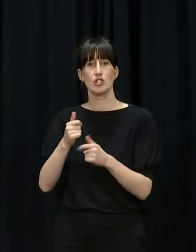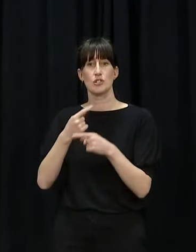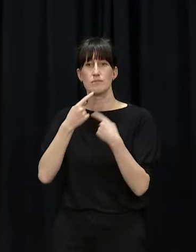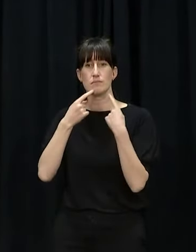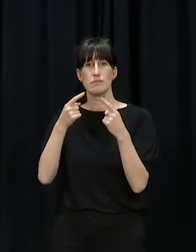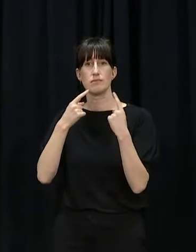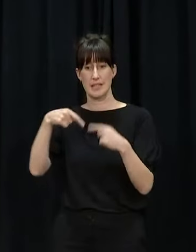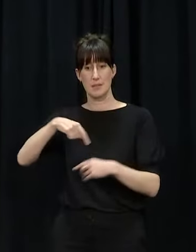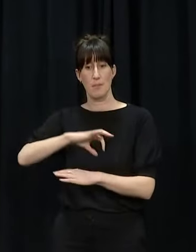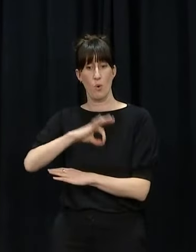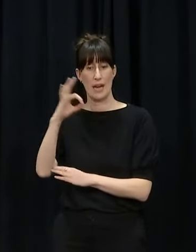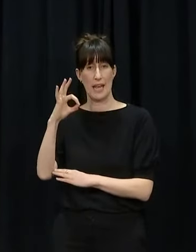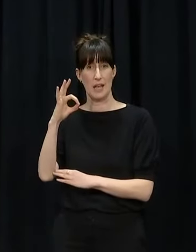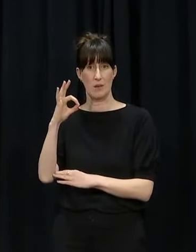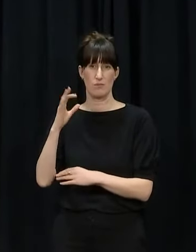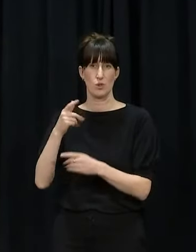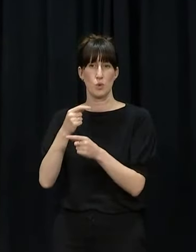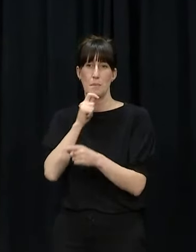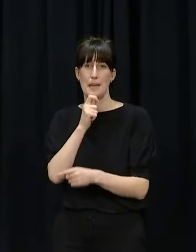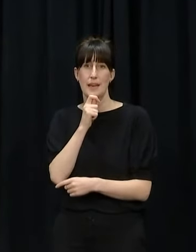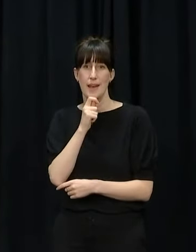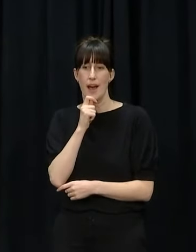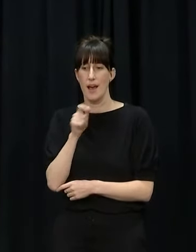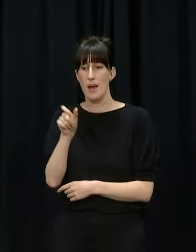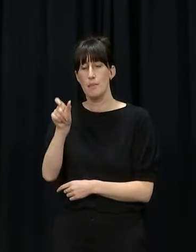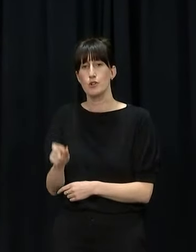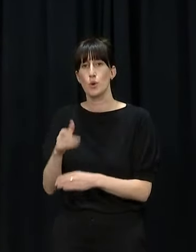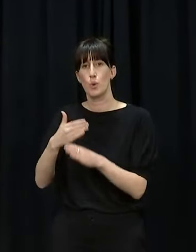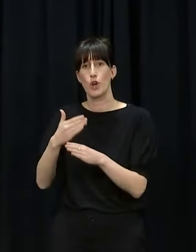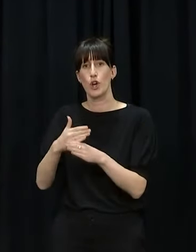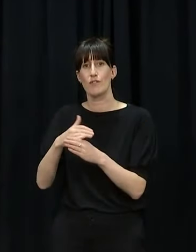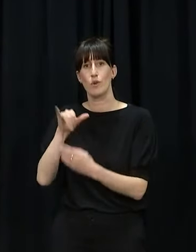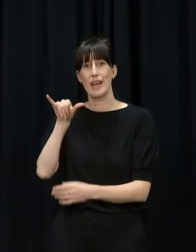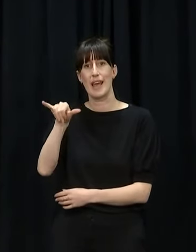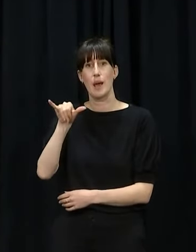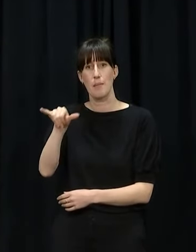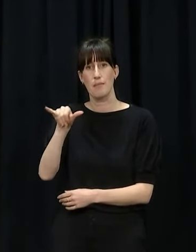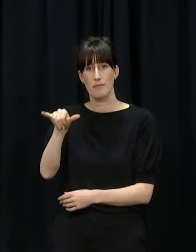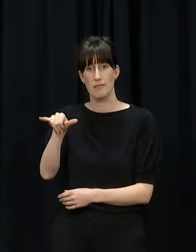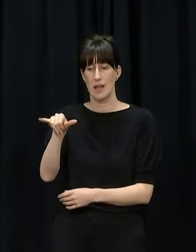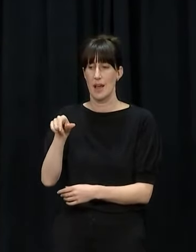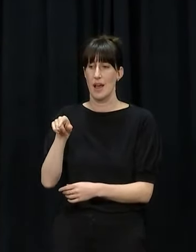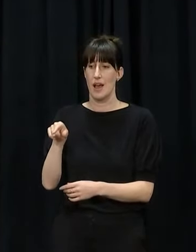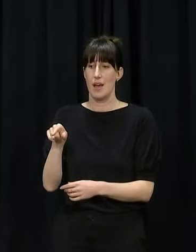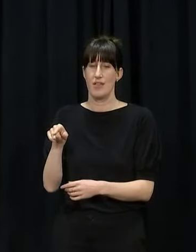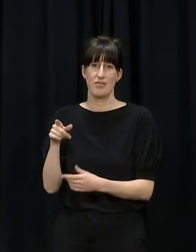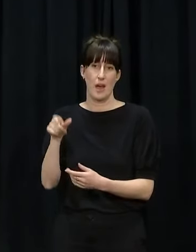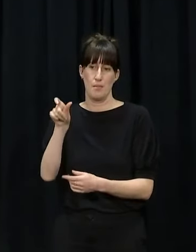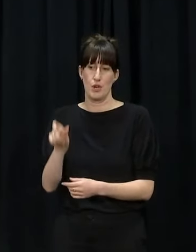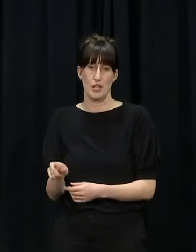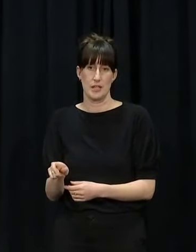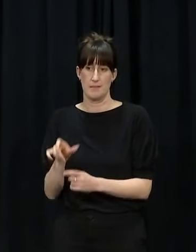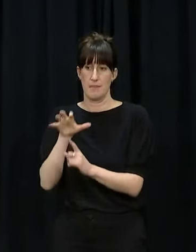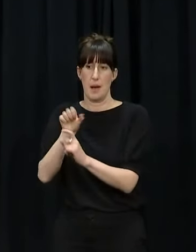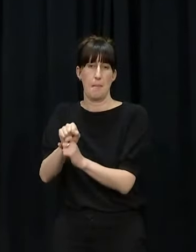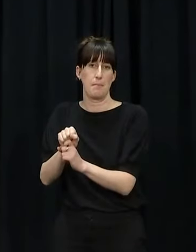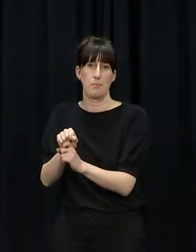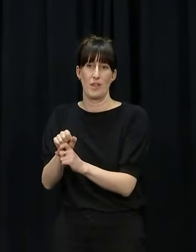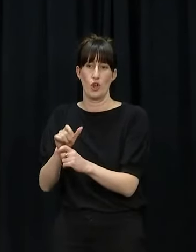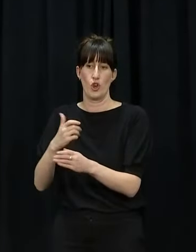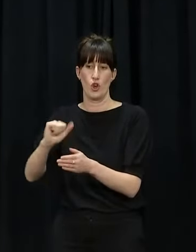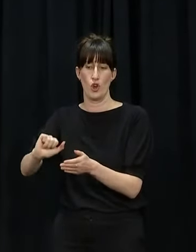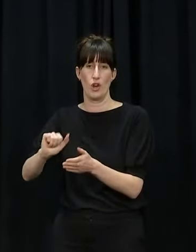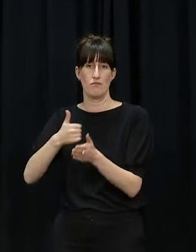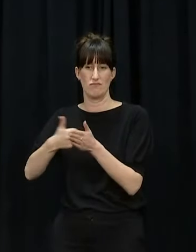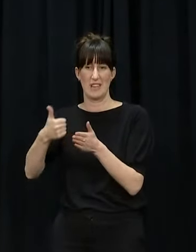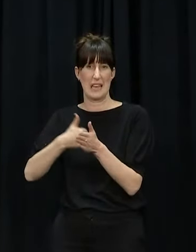round. So this is essentially a border-related case, probably coincidental, and that case was identified during routine